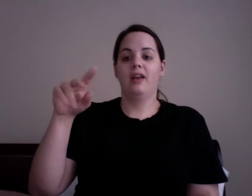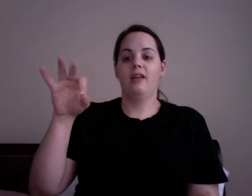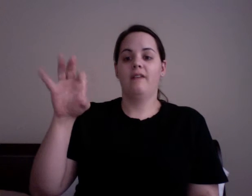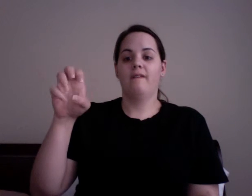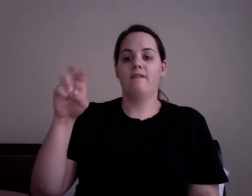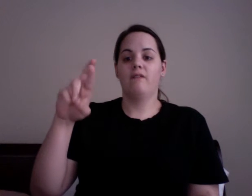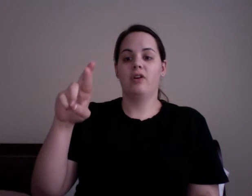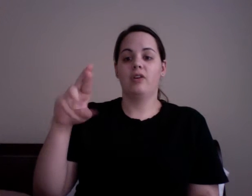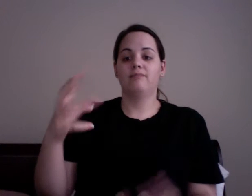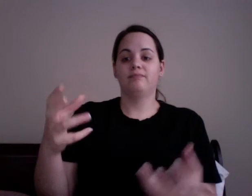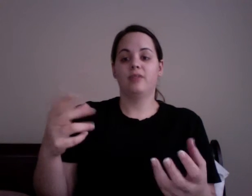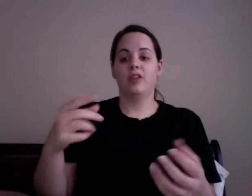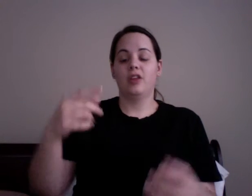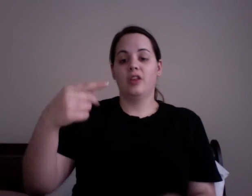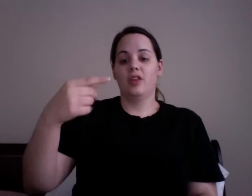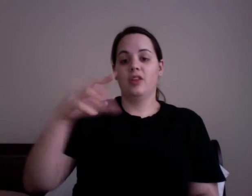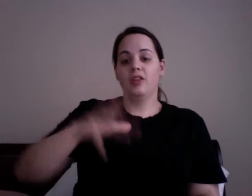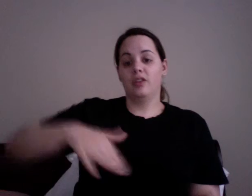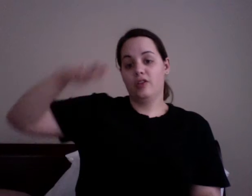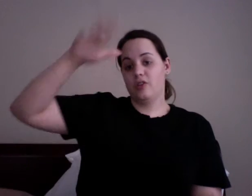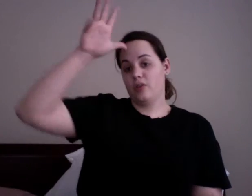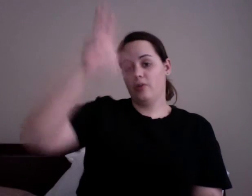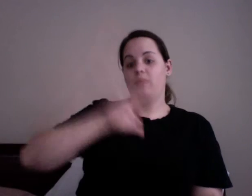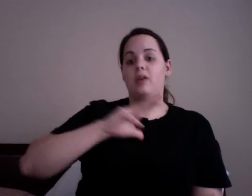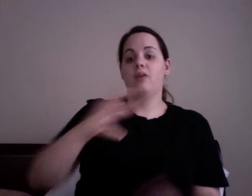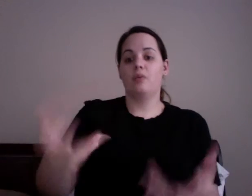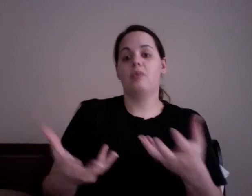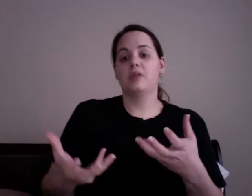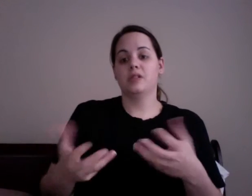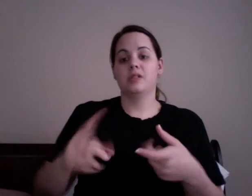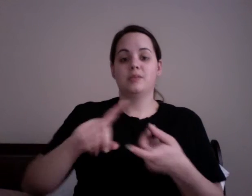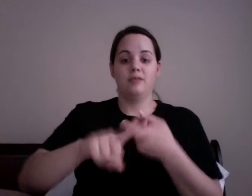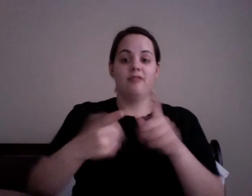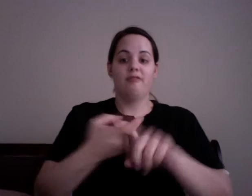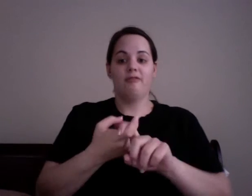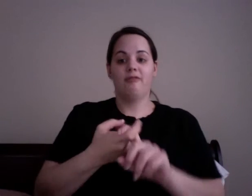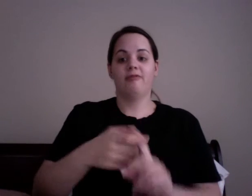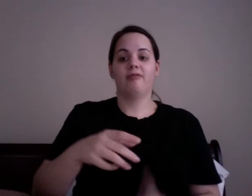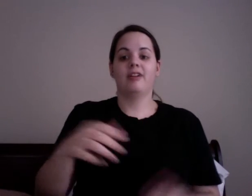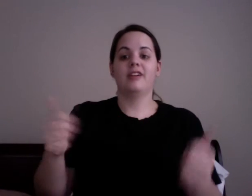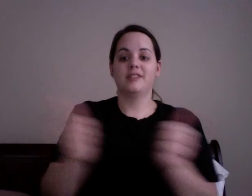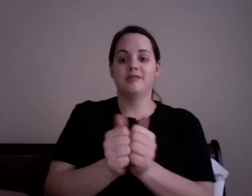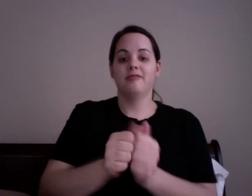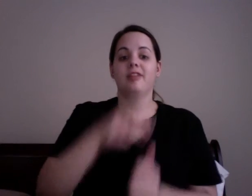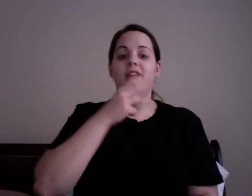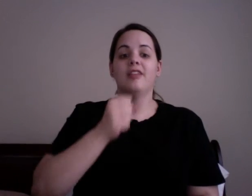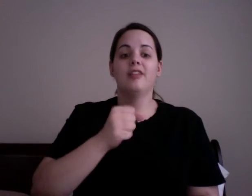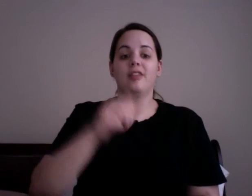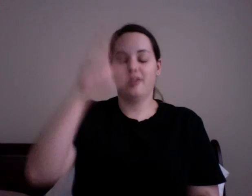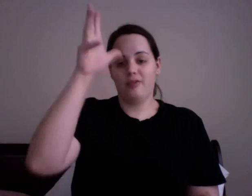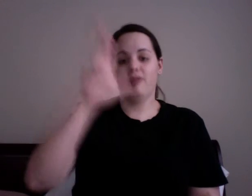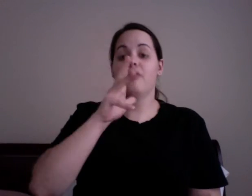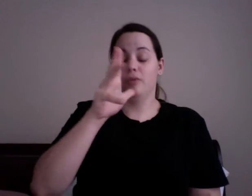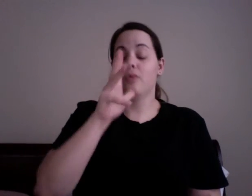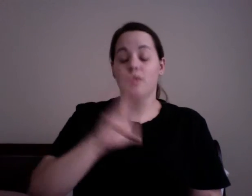the woman, okay? That's what I infer. What I ask you to do next is I want you to read until you get to the post-it, the